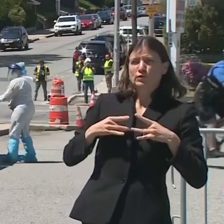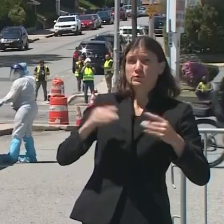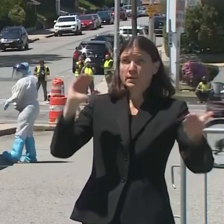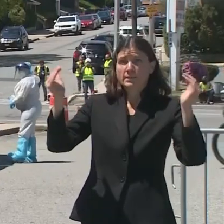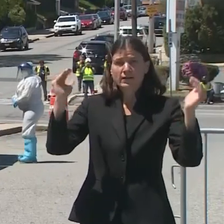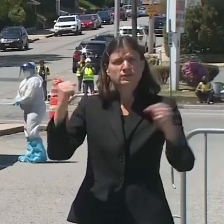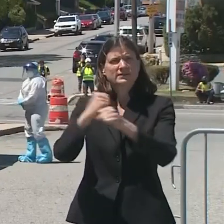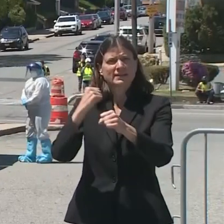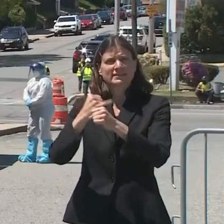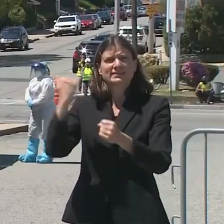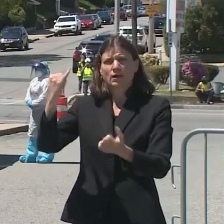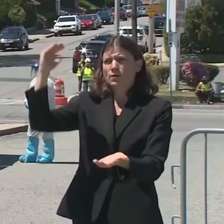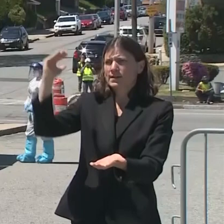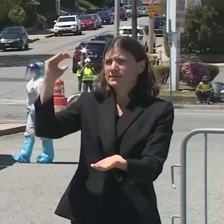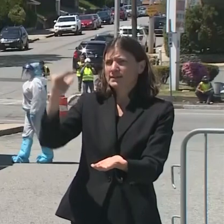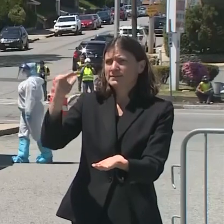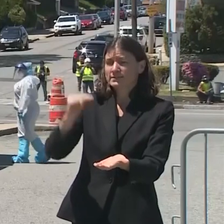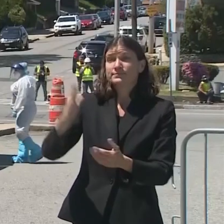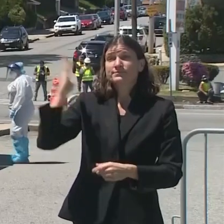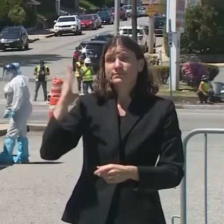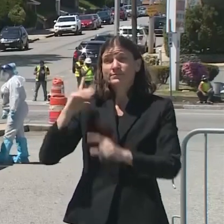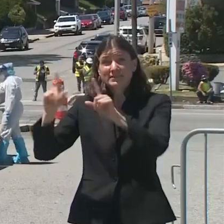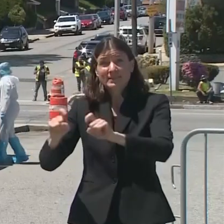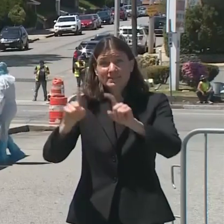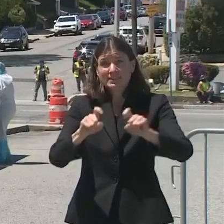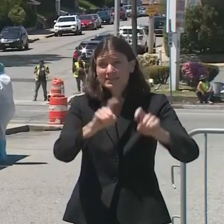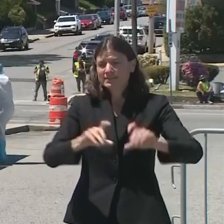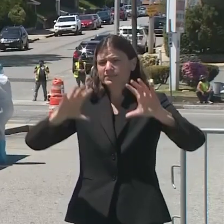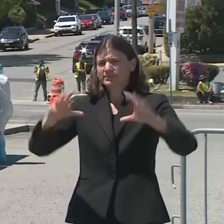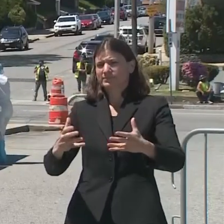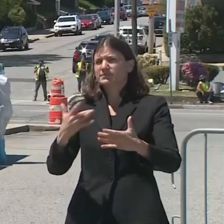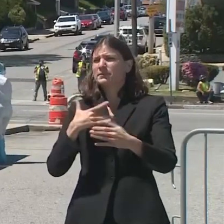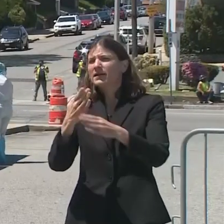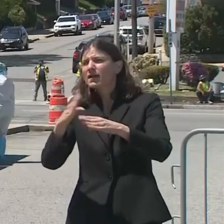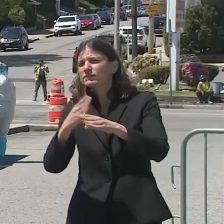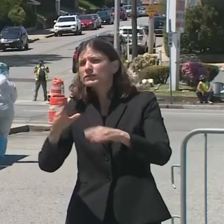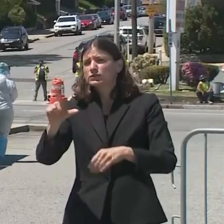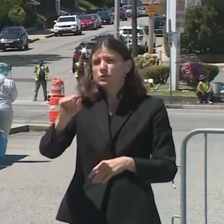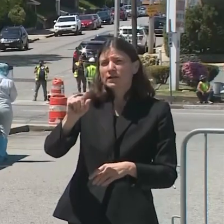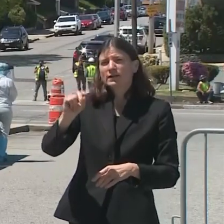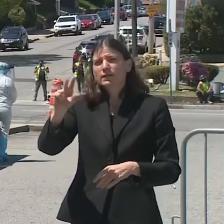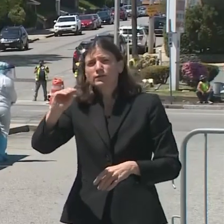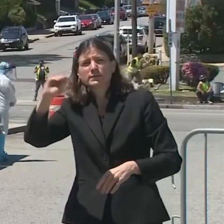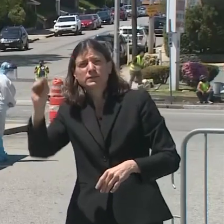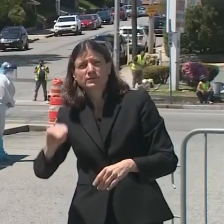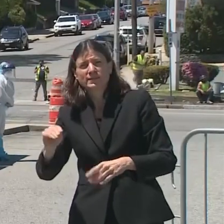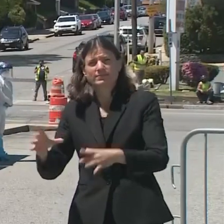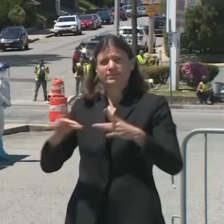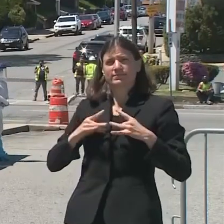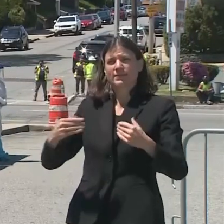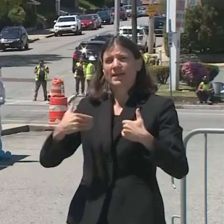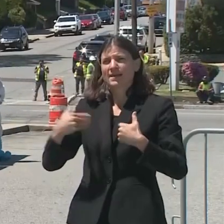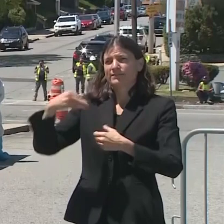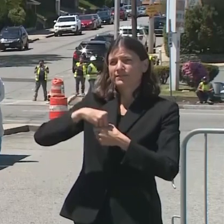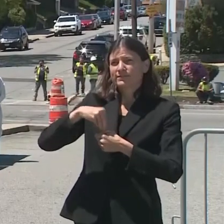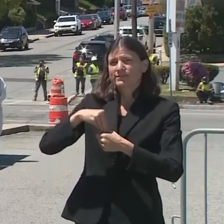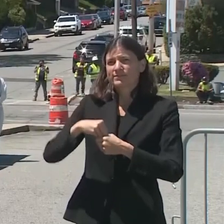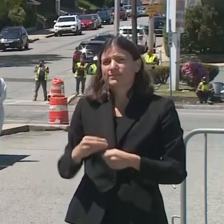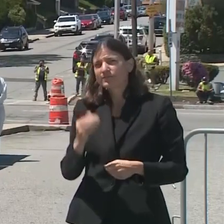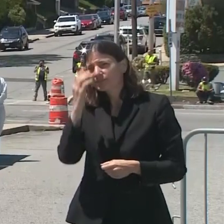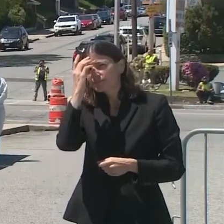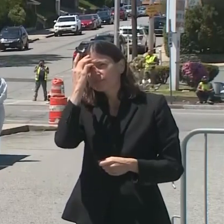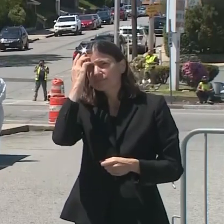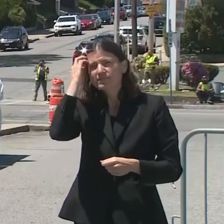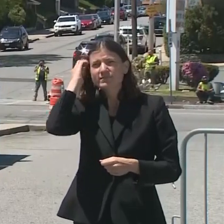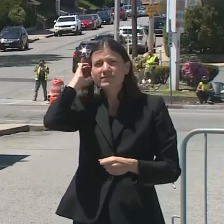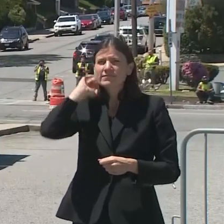this back at the end of March and the beginning of April. We still have over 3,000 residents that are in the hospital due to COVID-19. And